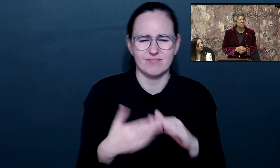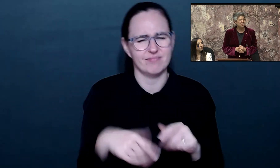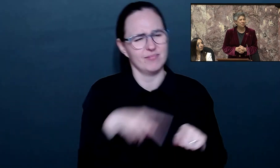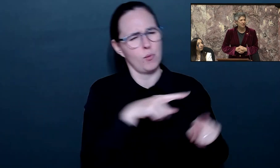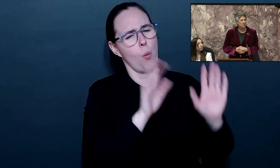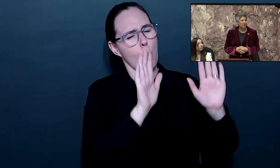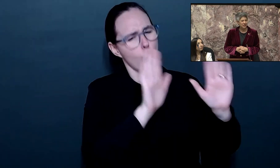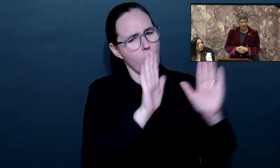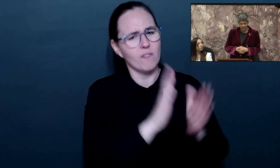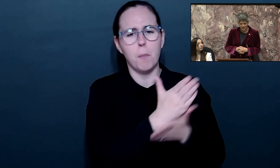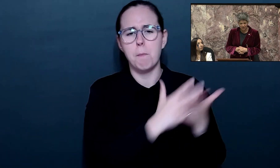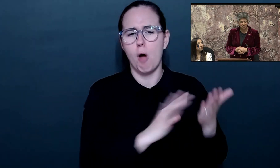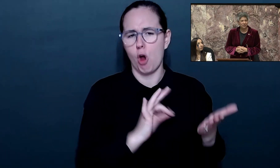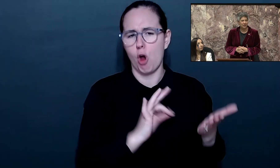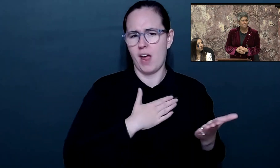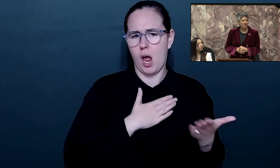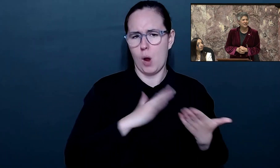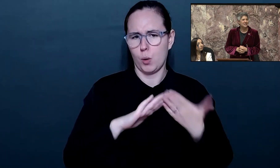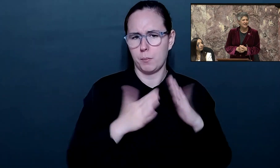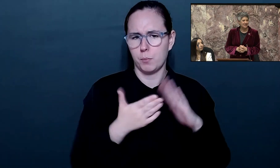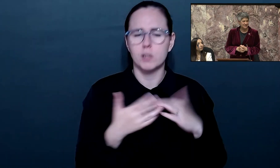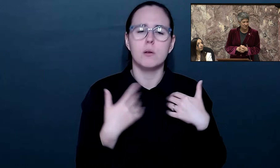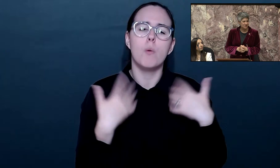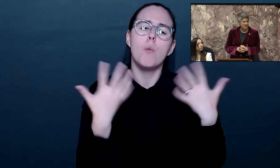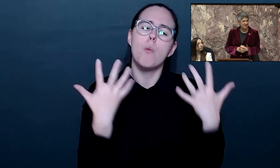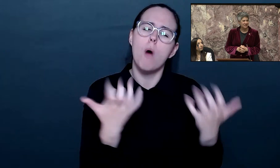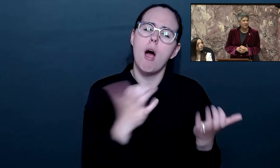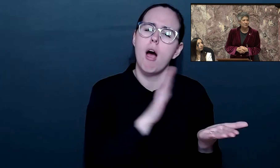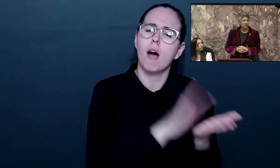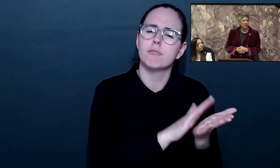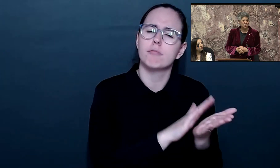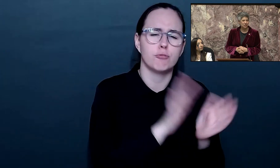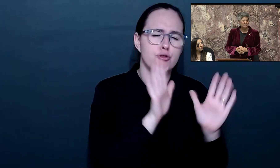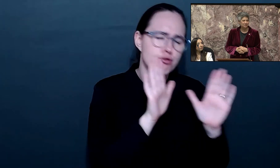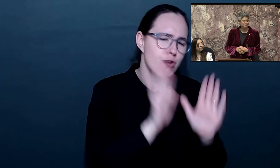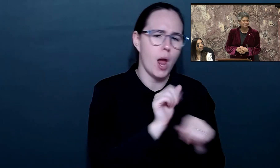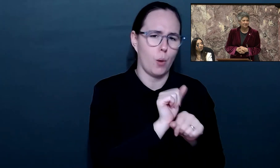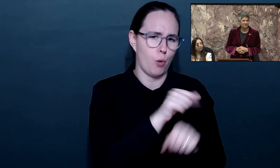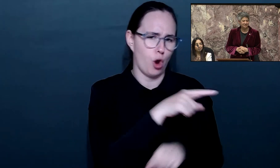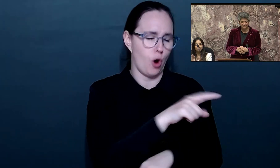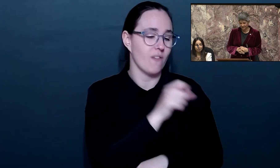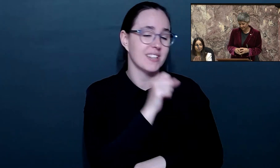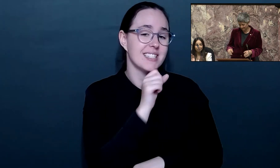recognition to the great work of Seniors 411 Centre Society. Thank you very much.